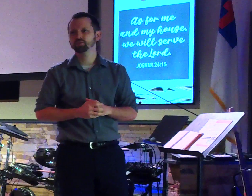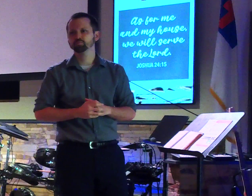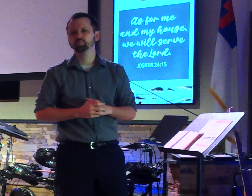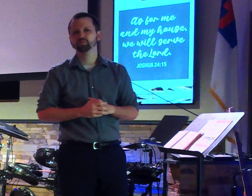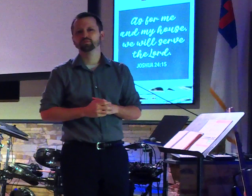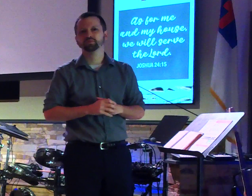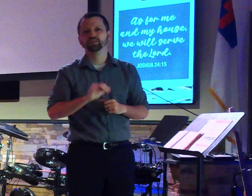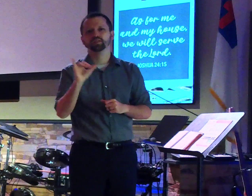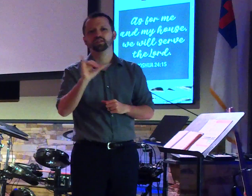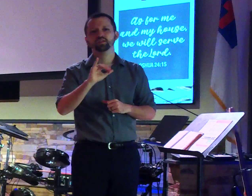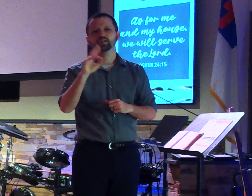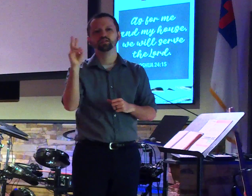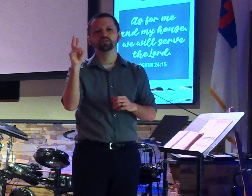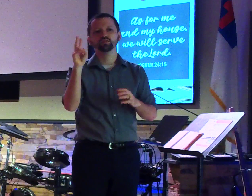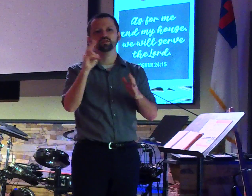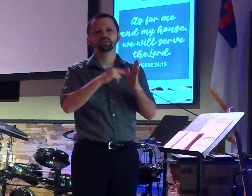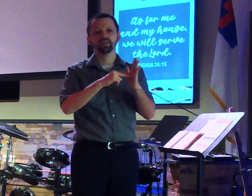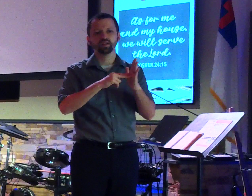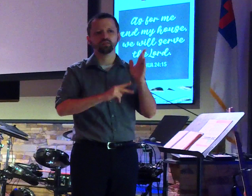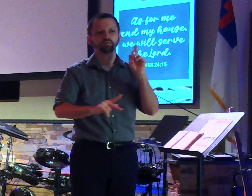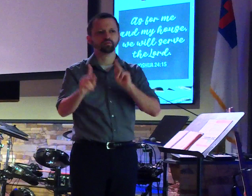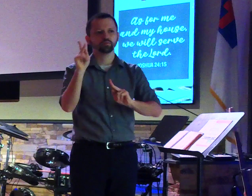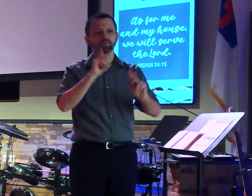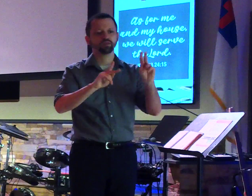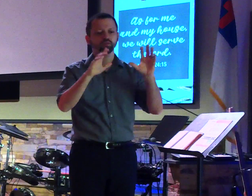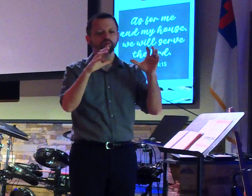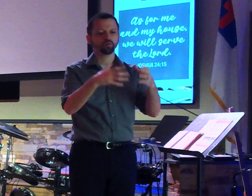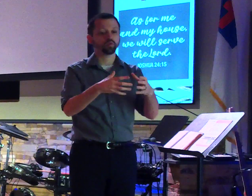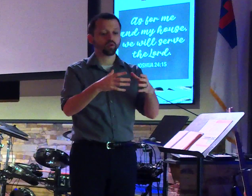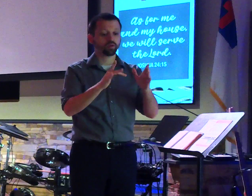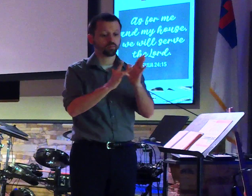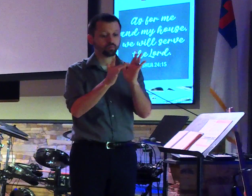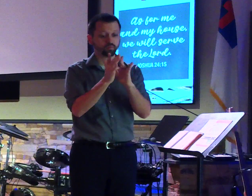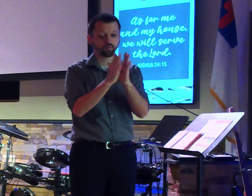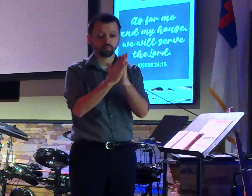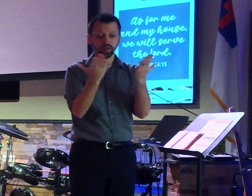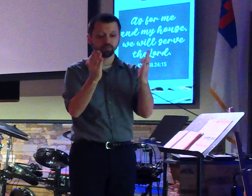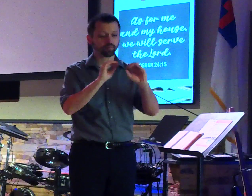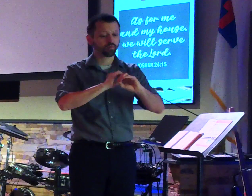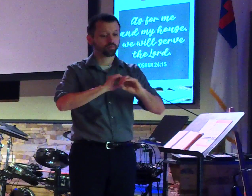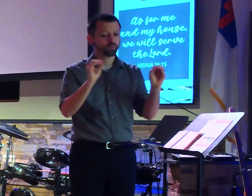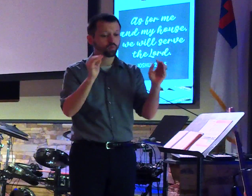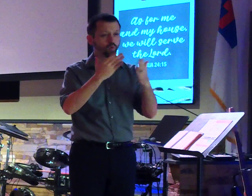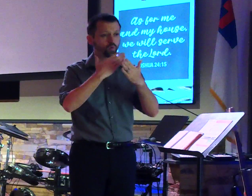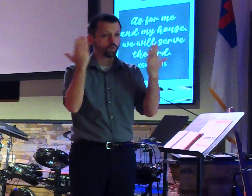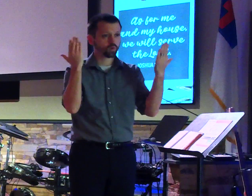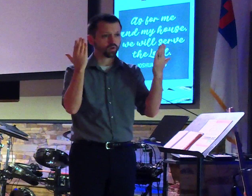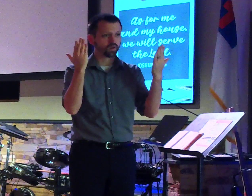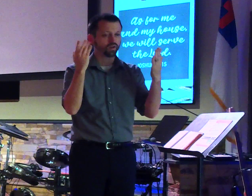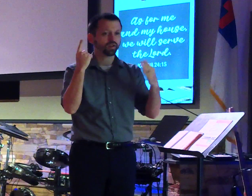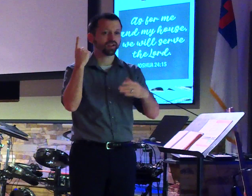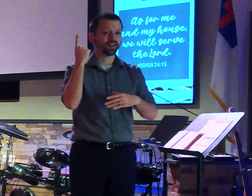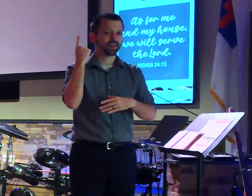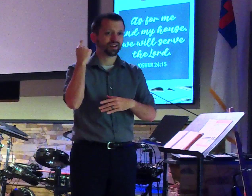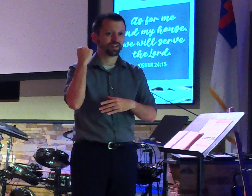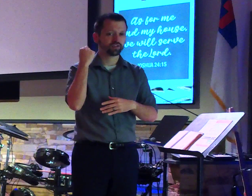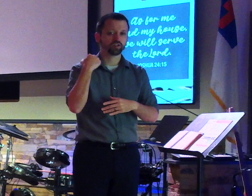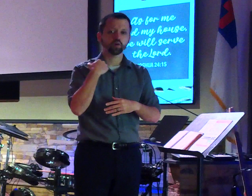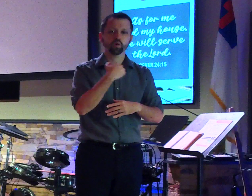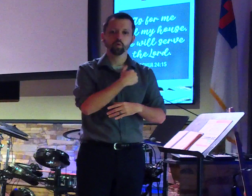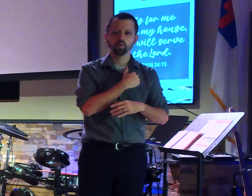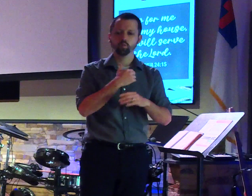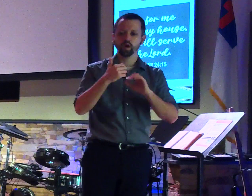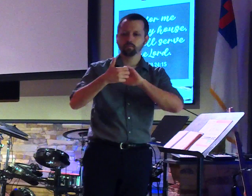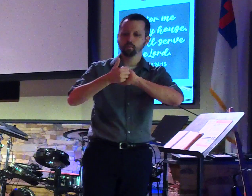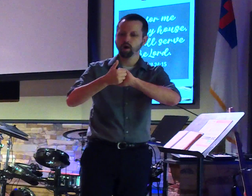like 2,000 people groups who have yet to have a Bible in their own language. And last year, we partnered with